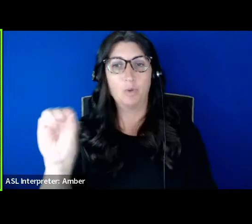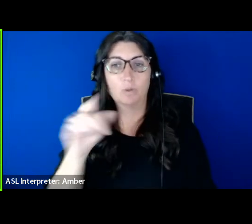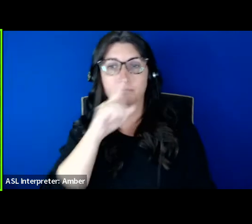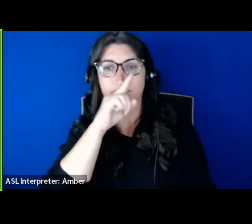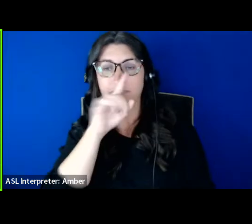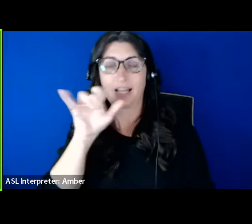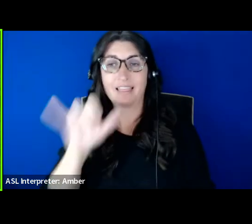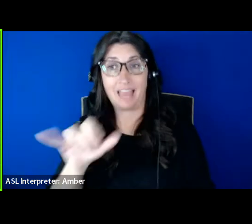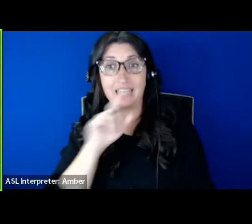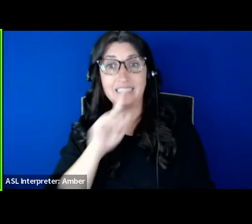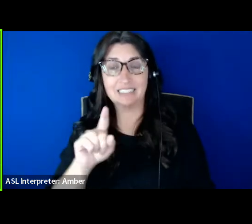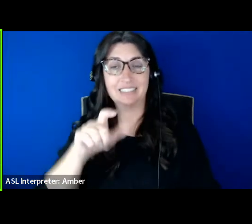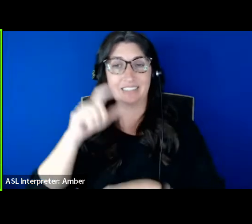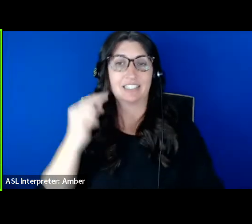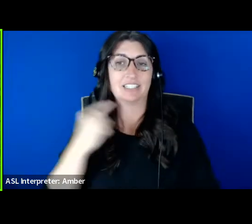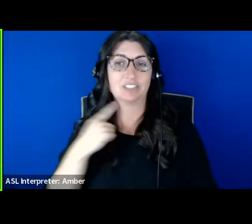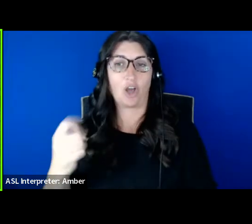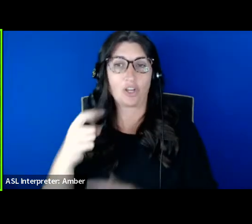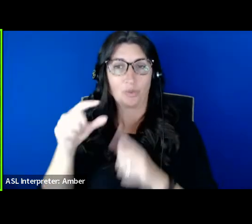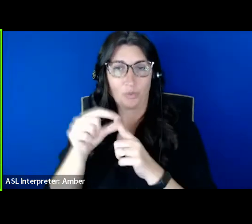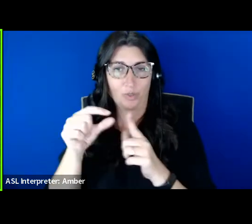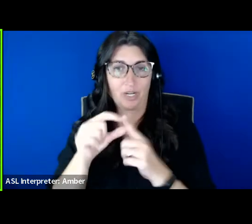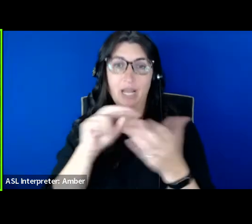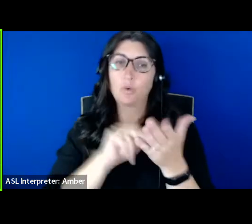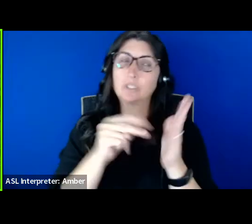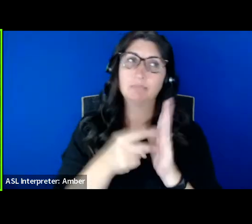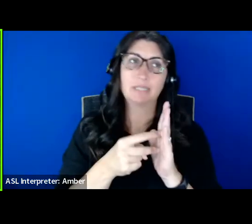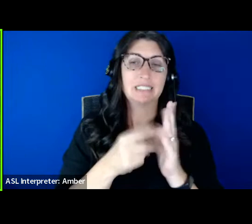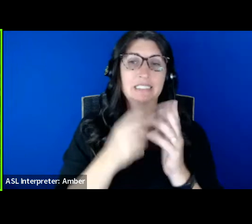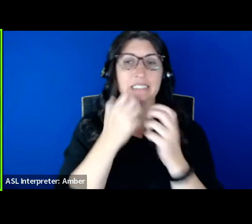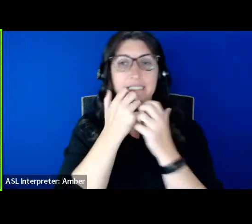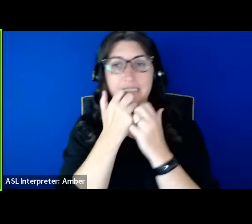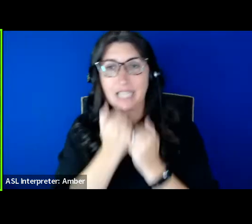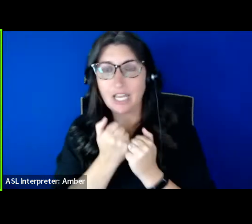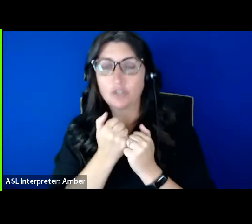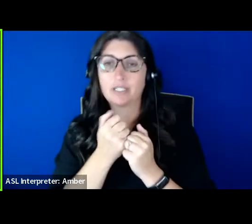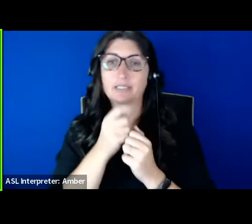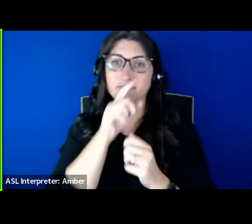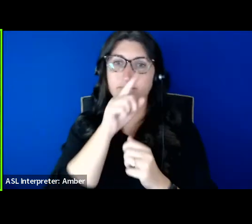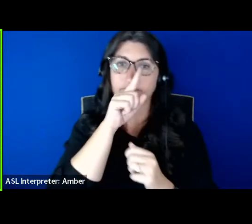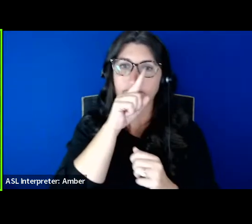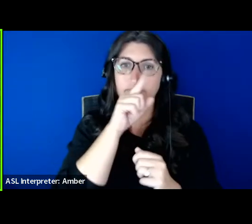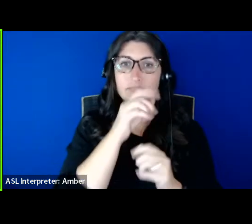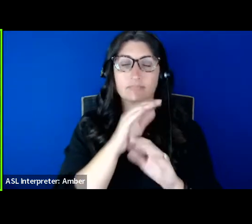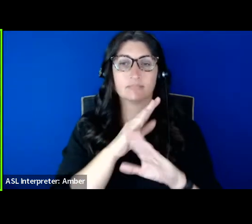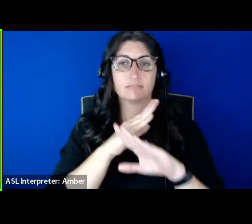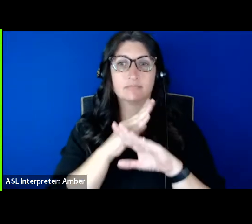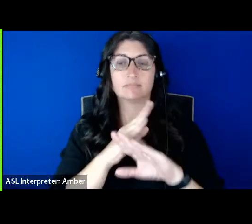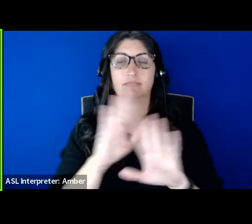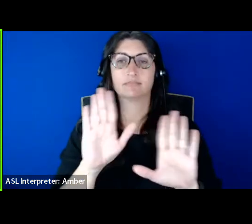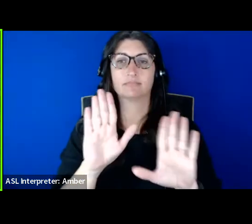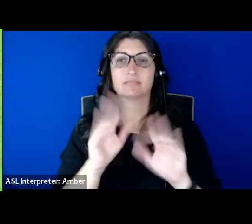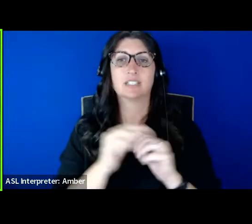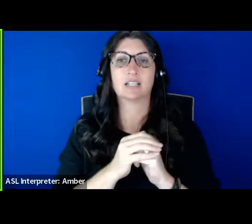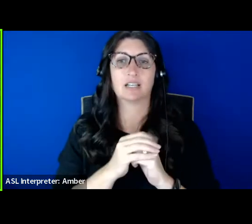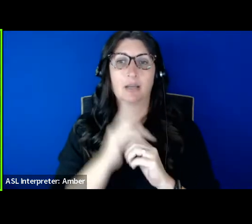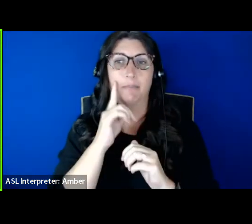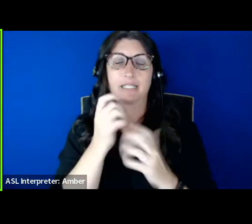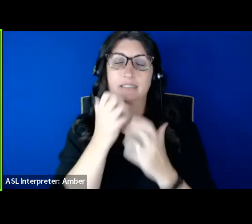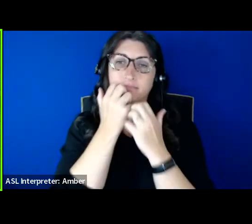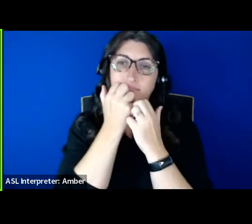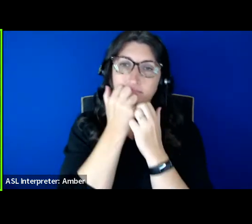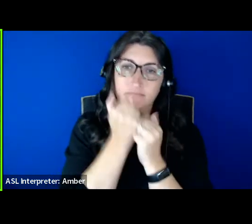word. And it basically meant sacred, something that is restricted or prohibited because of its